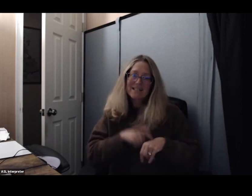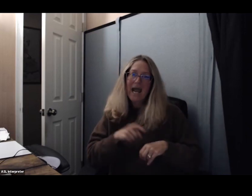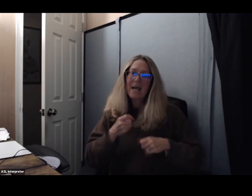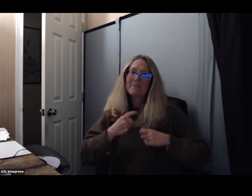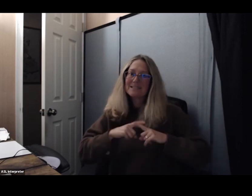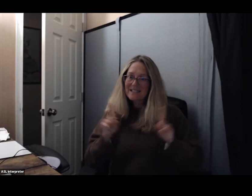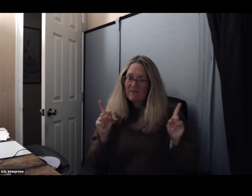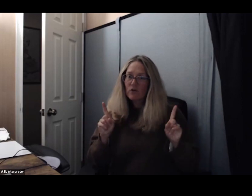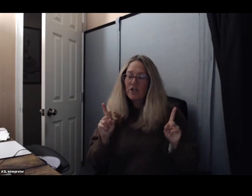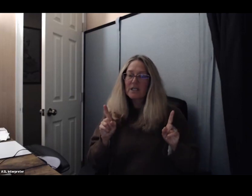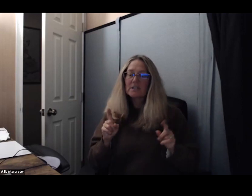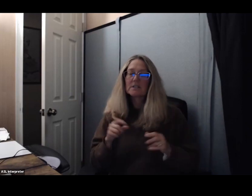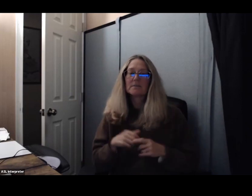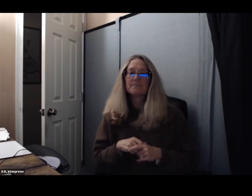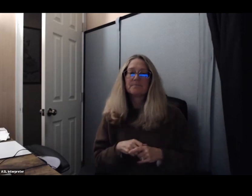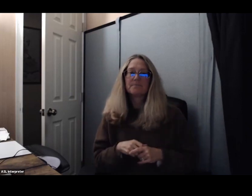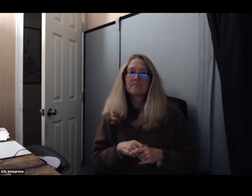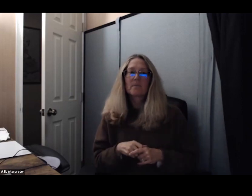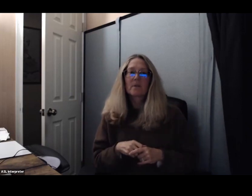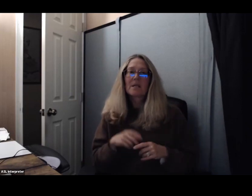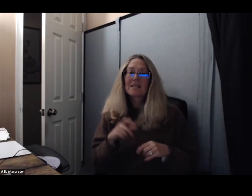It's time to dig in